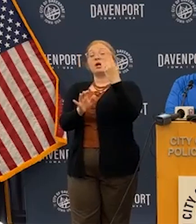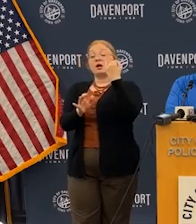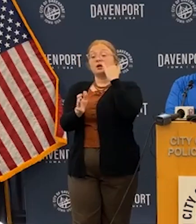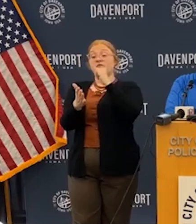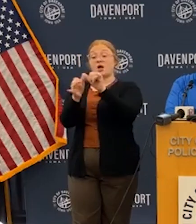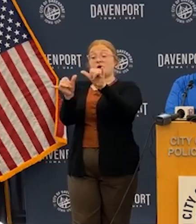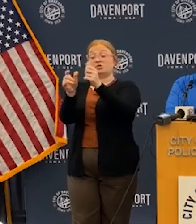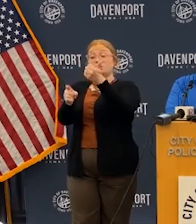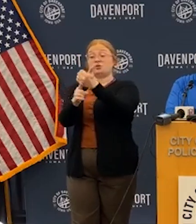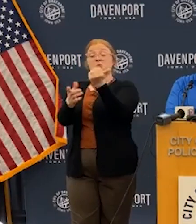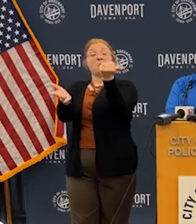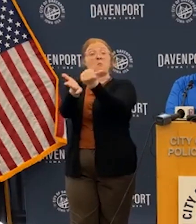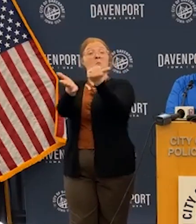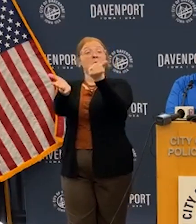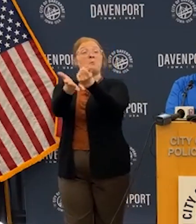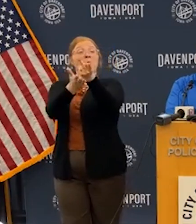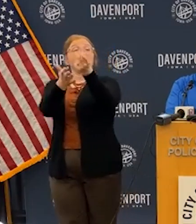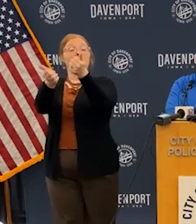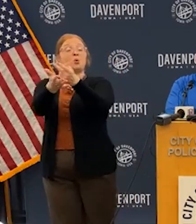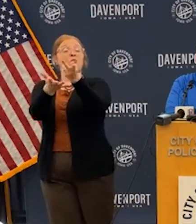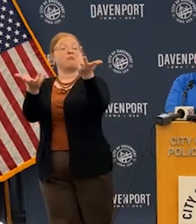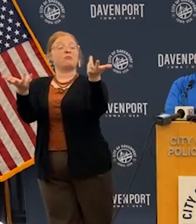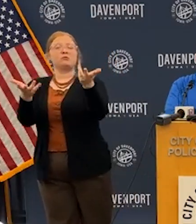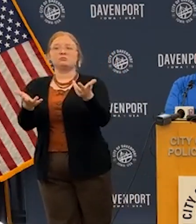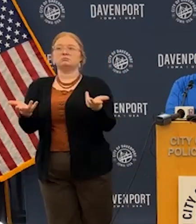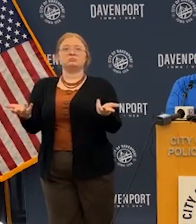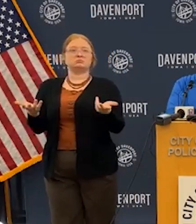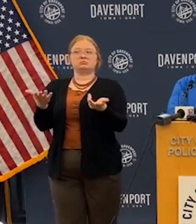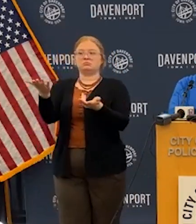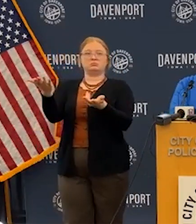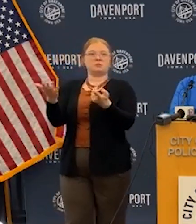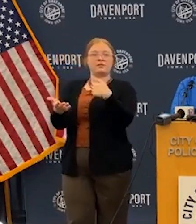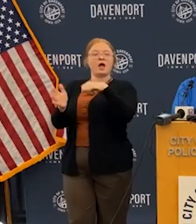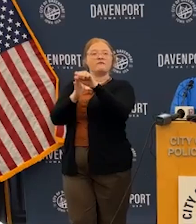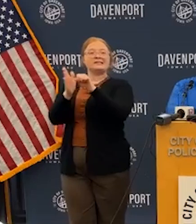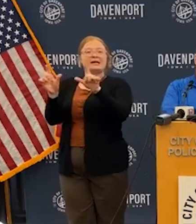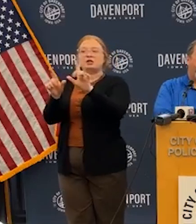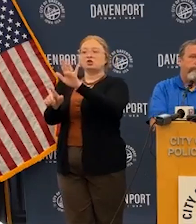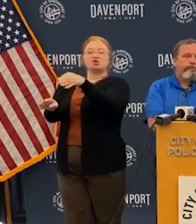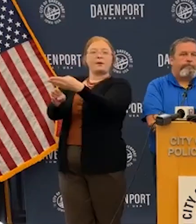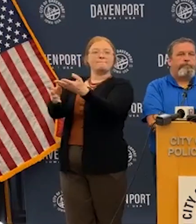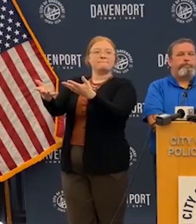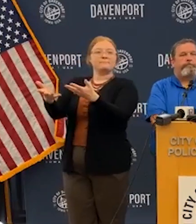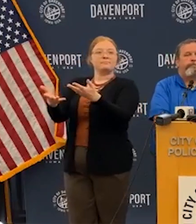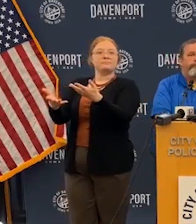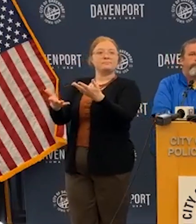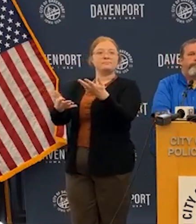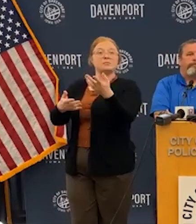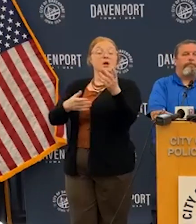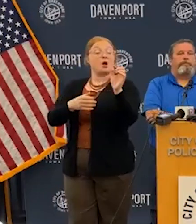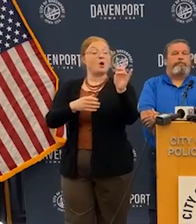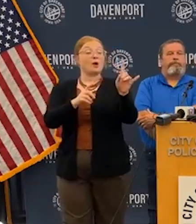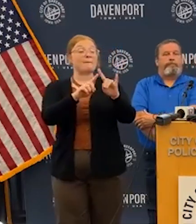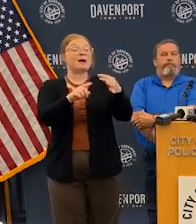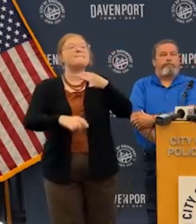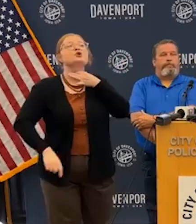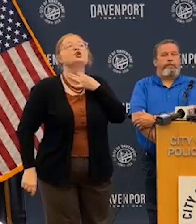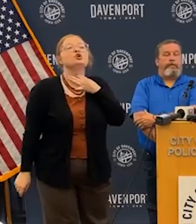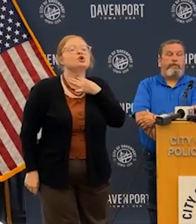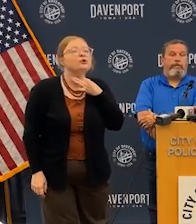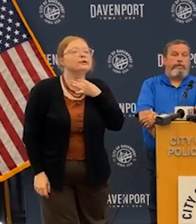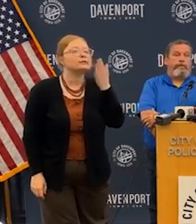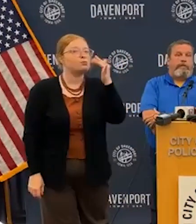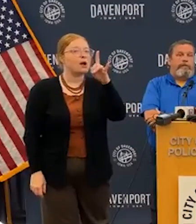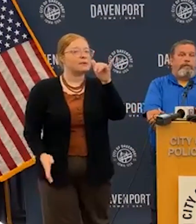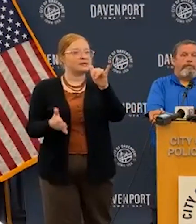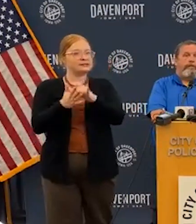licensing. That's their job. Doesn't raise questions that that engineer was being paid for by the owner of the building.